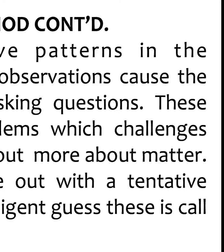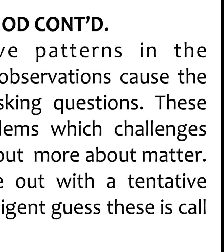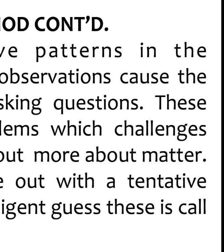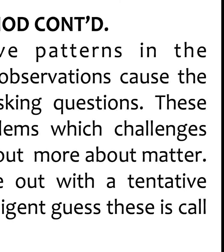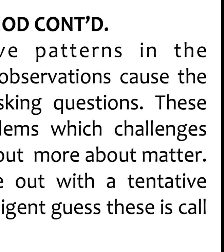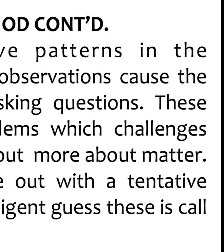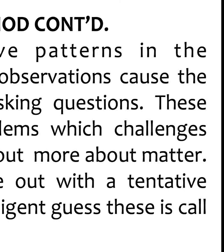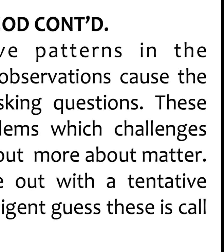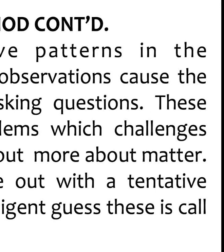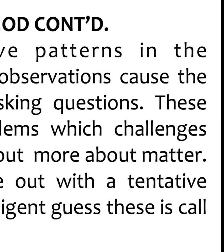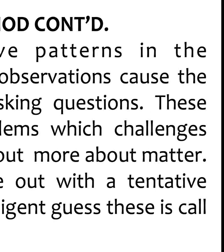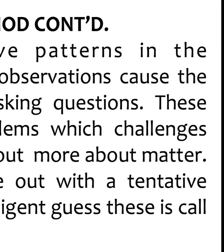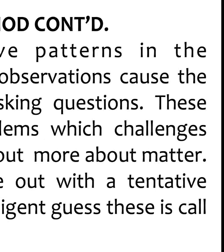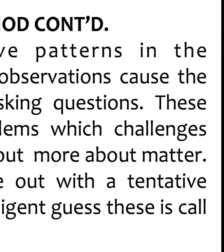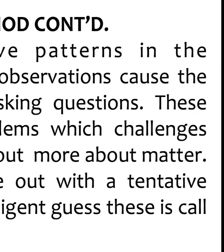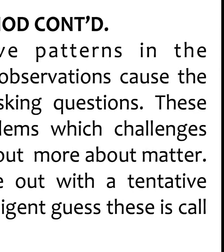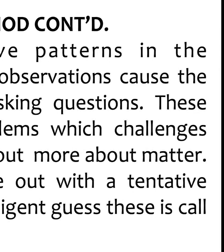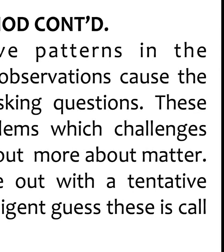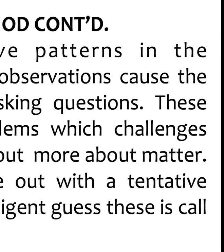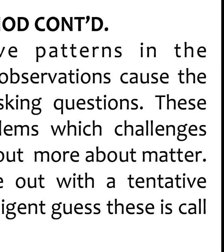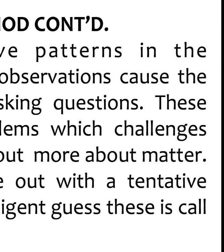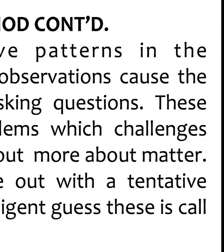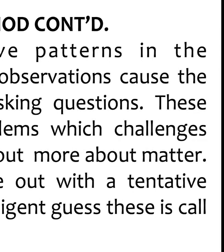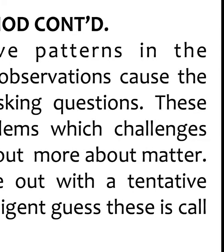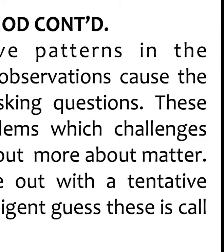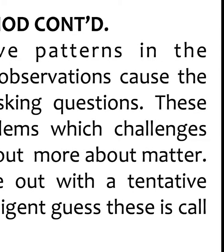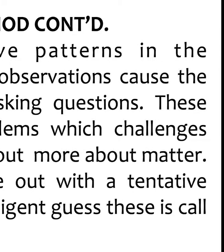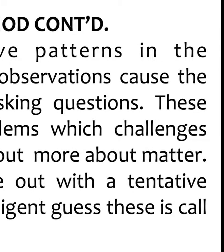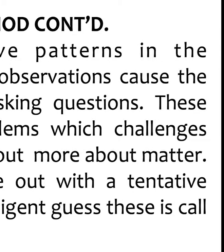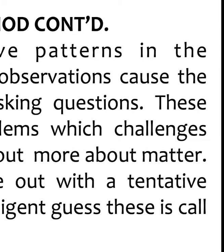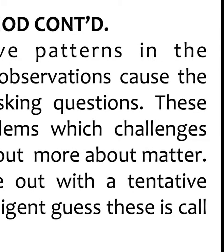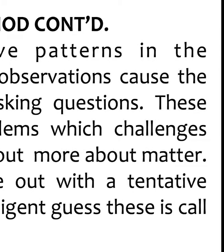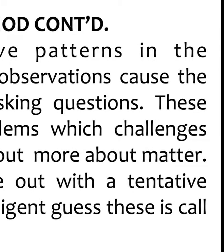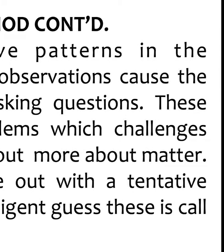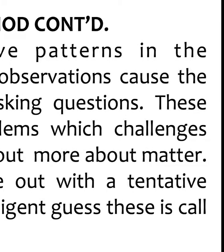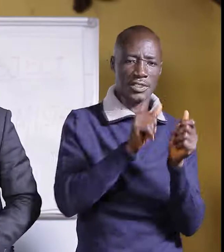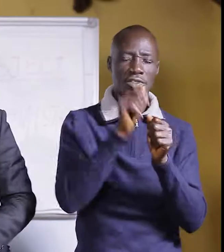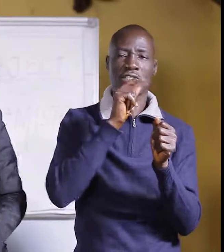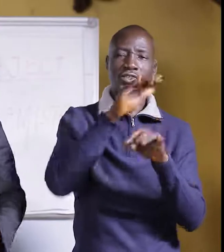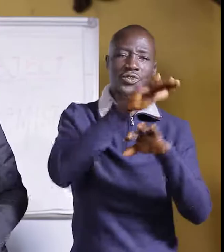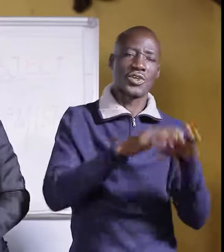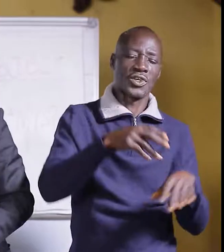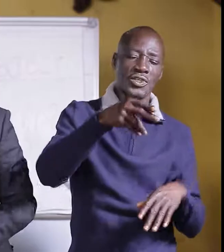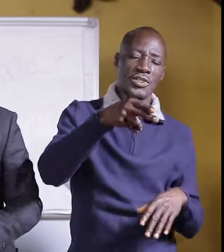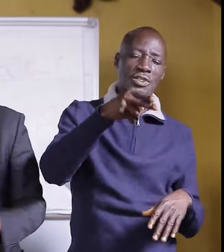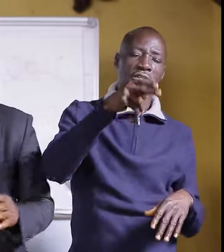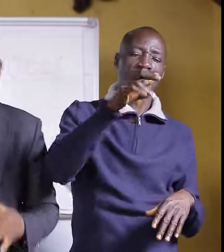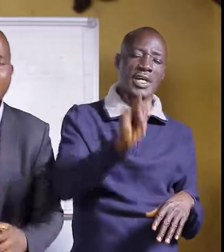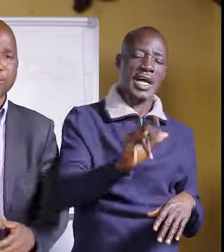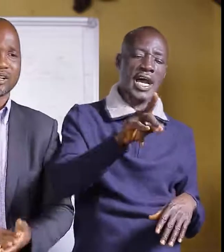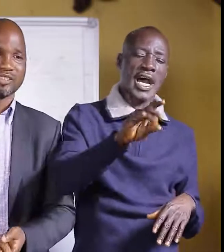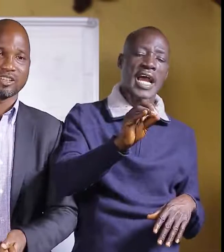this tentative explanation or intelligent guess is called hypothesis. The next word there